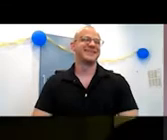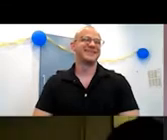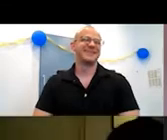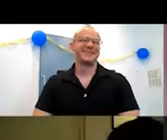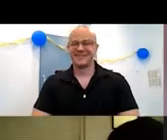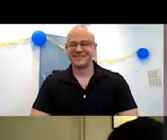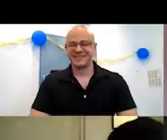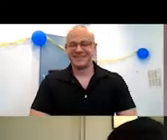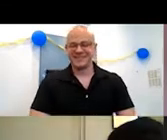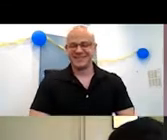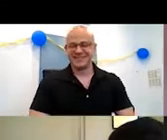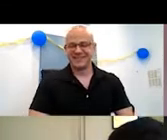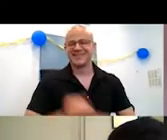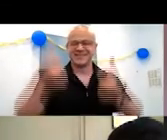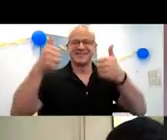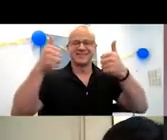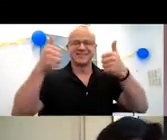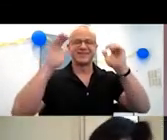Here.